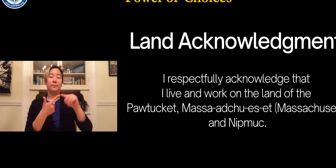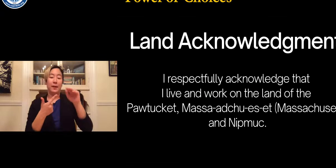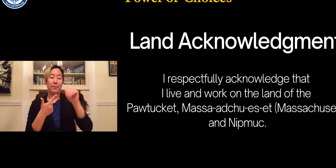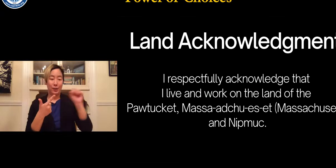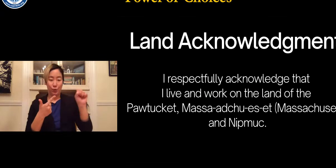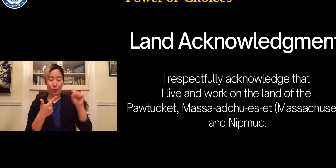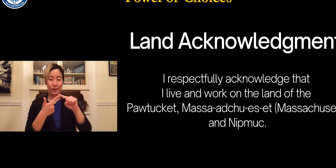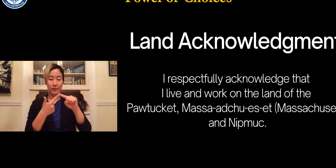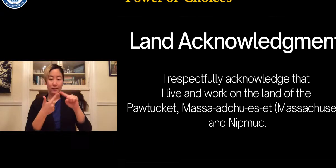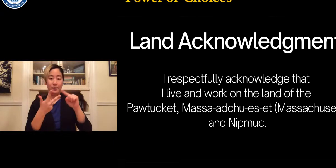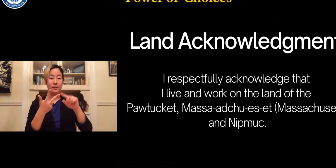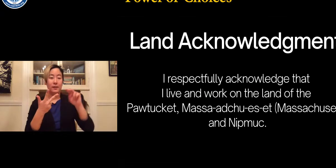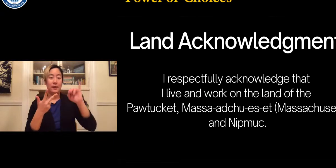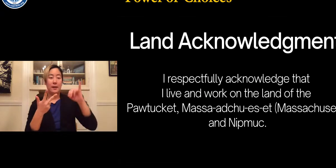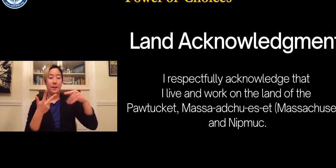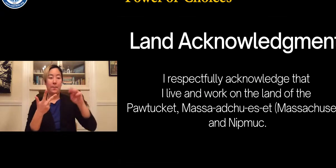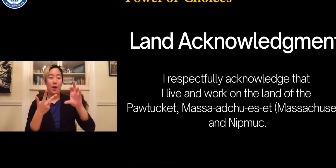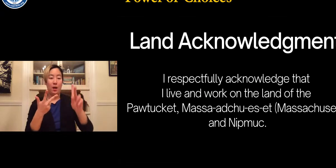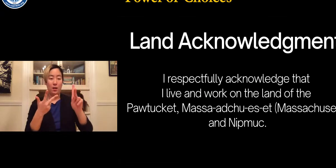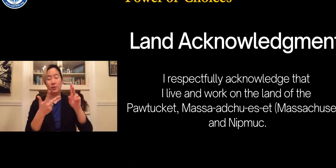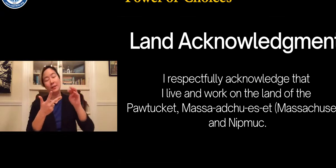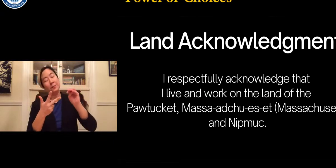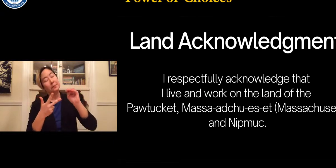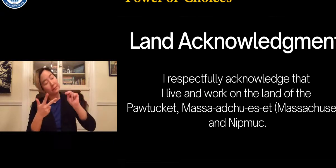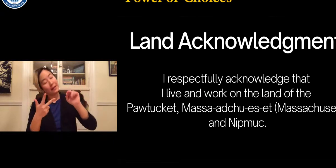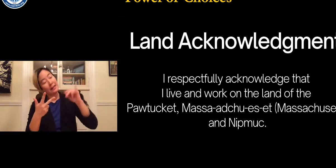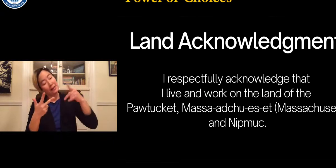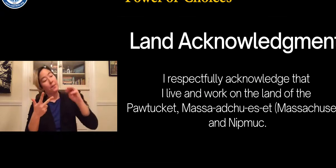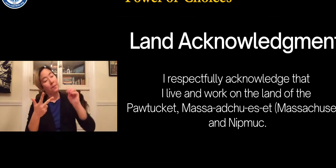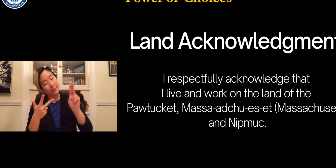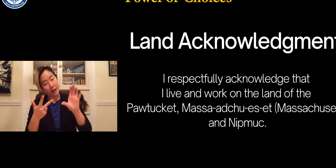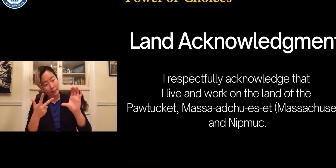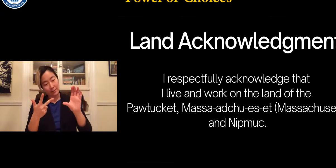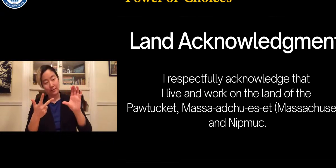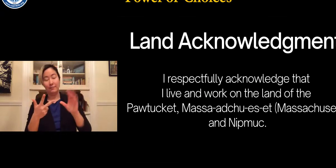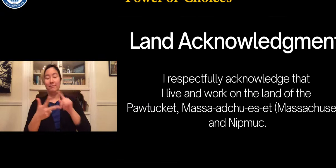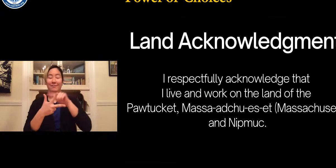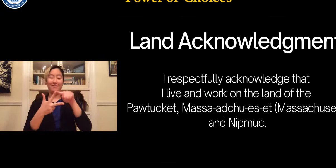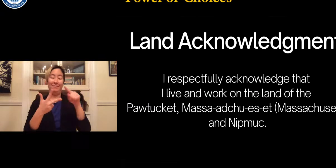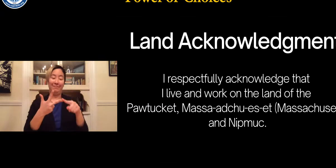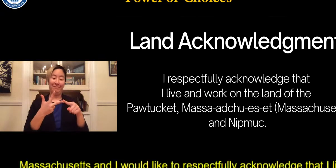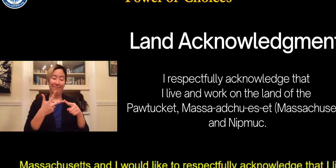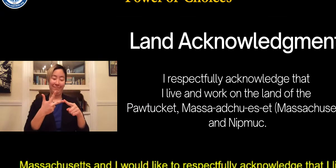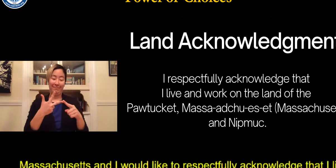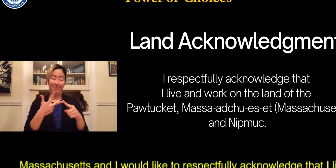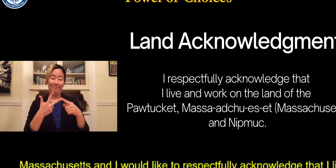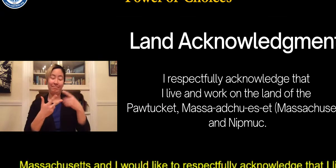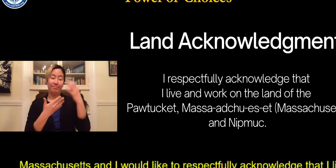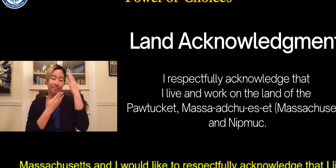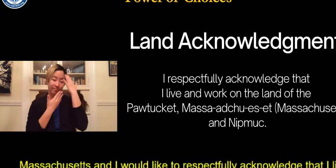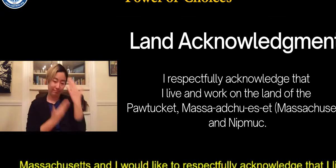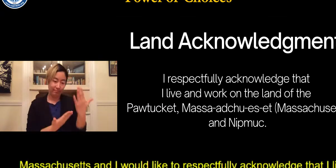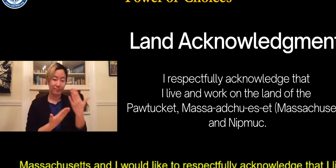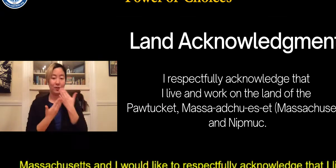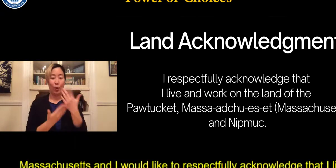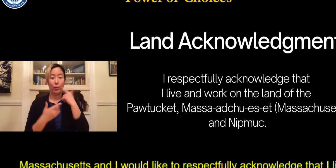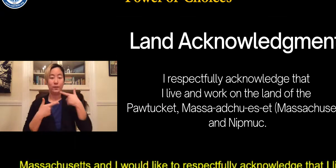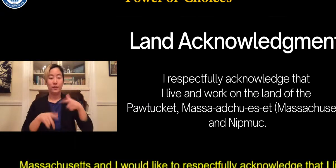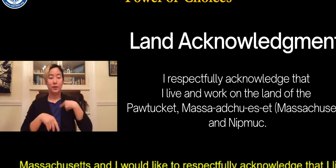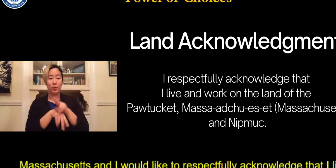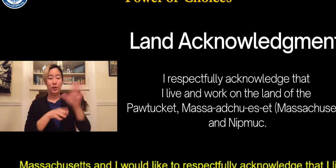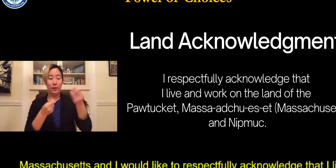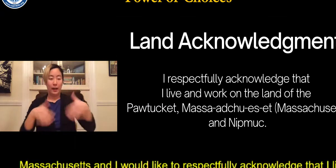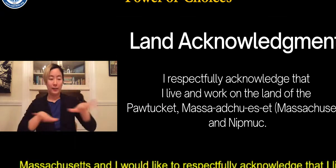live and work on the land of the Pawtucket, the Massachusetts, and the Nipmuc tribes.